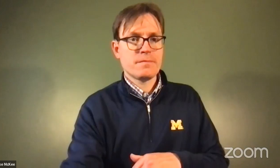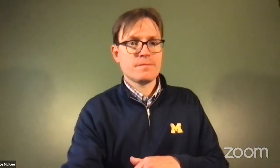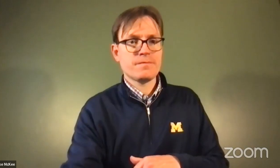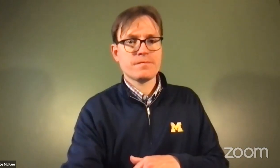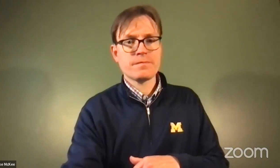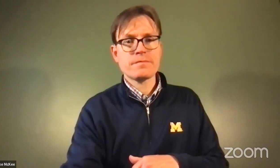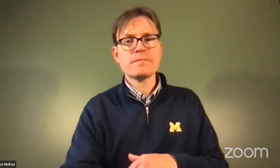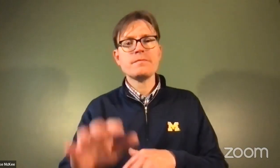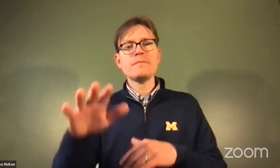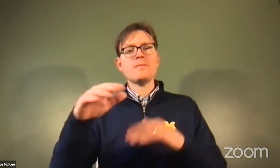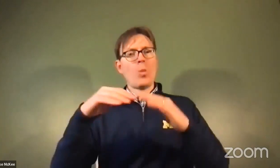120/80